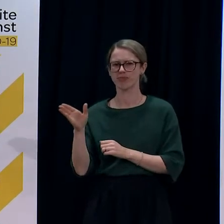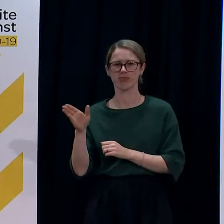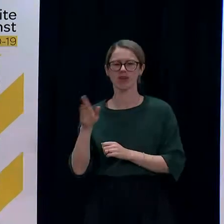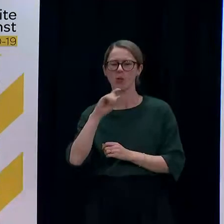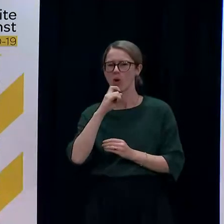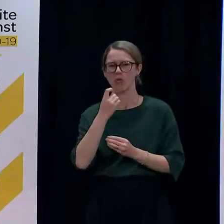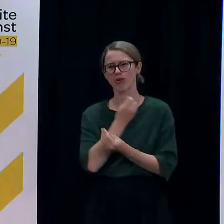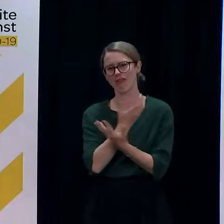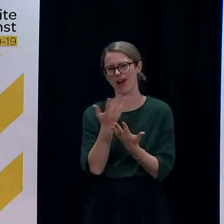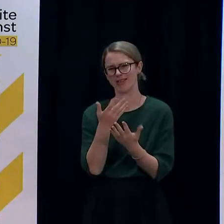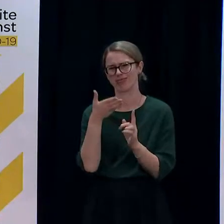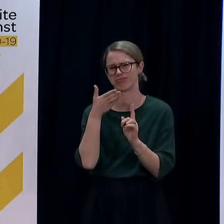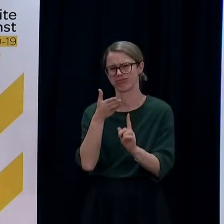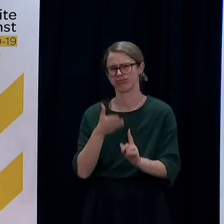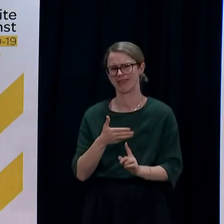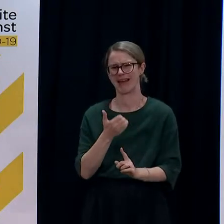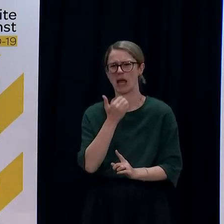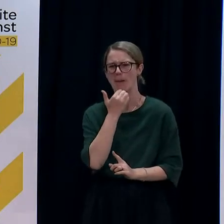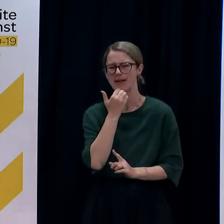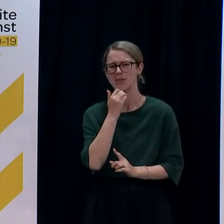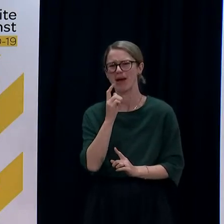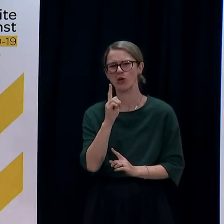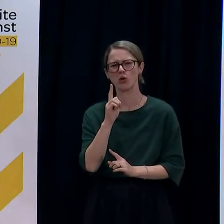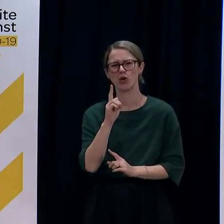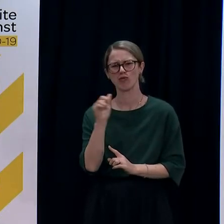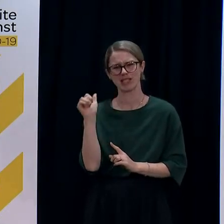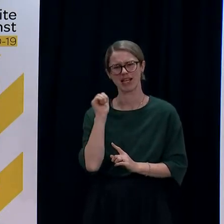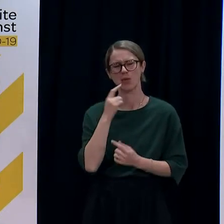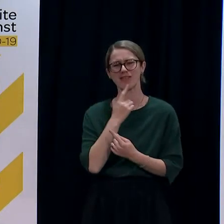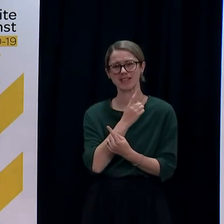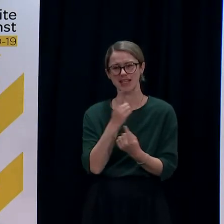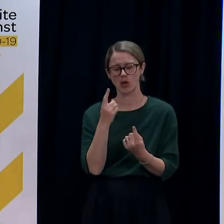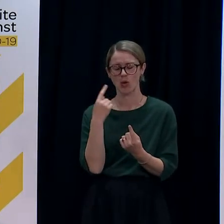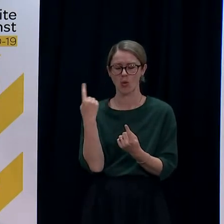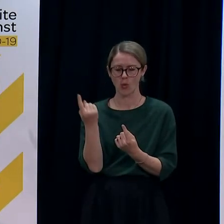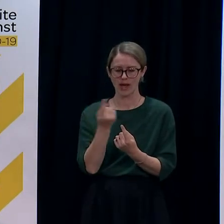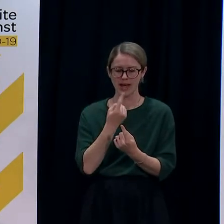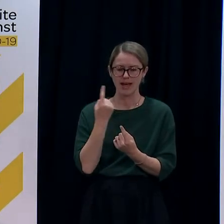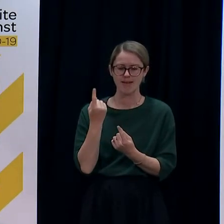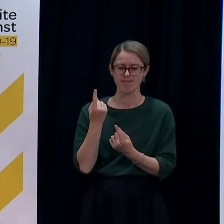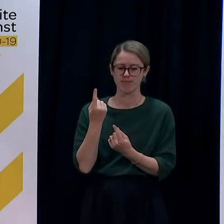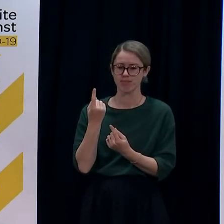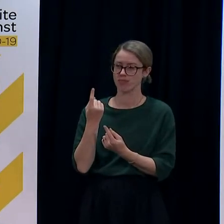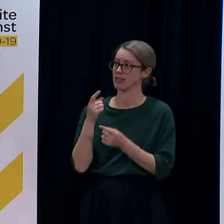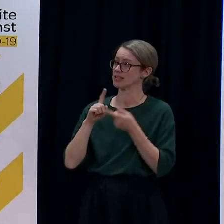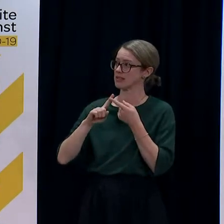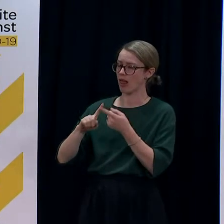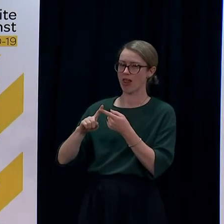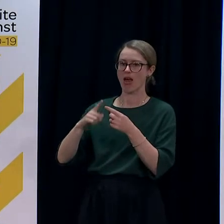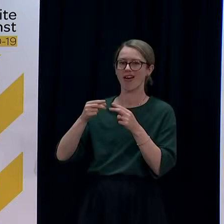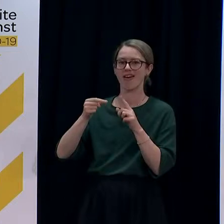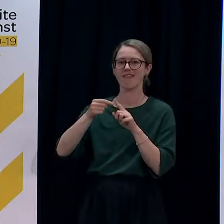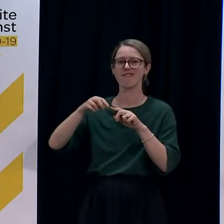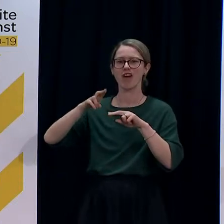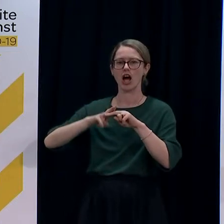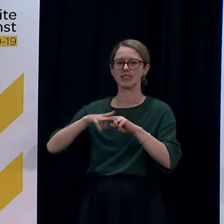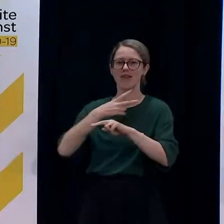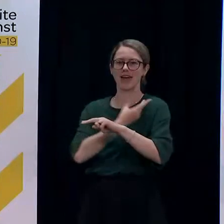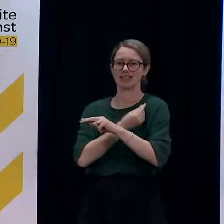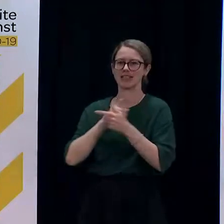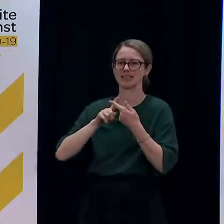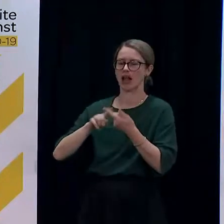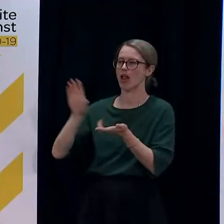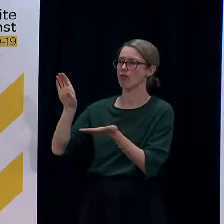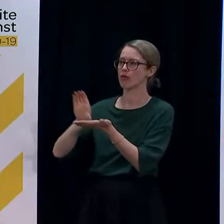what I think you've heard in recent days from us is that we are continuing to get deliveries from Pfizer. Those are coming in